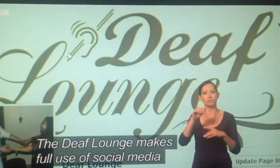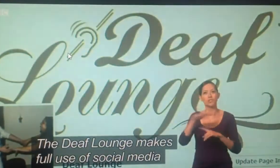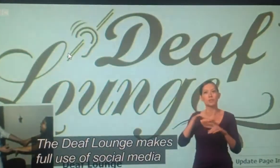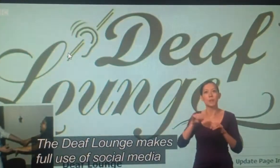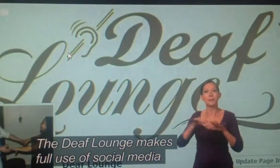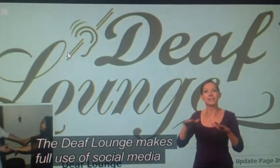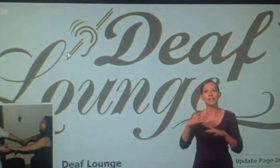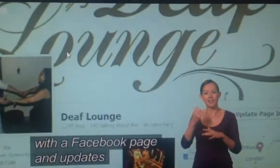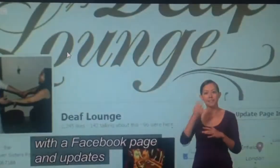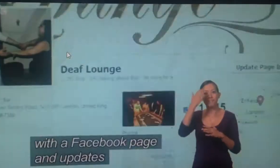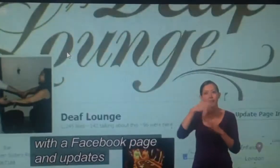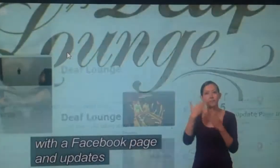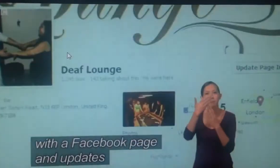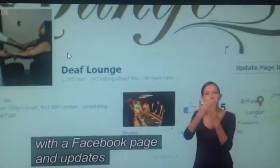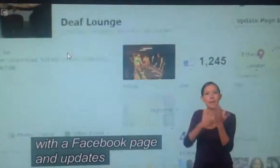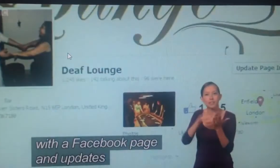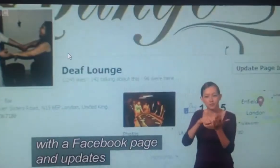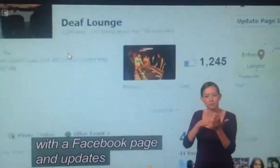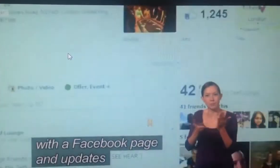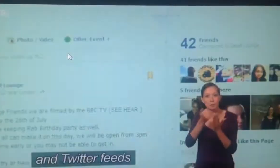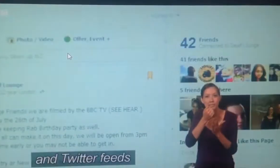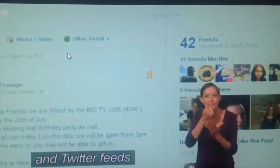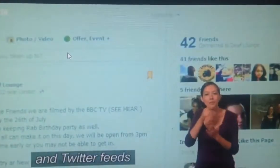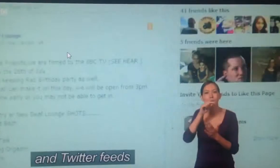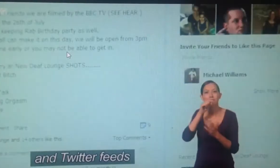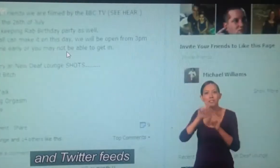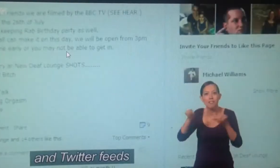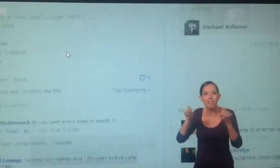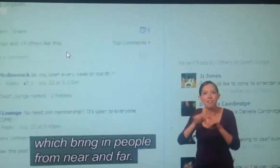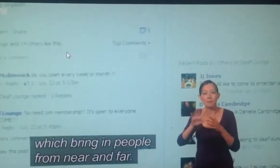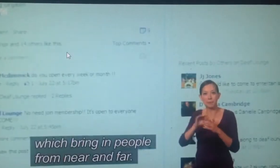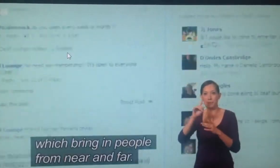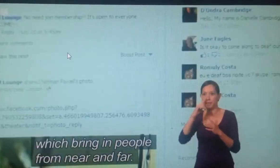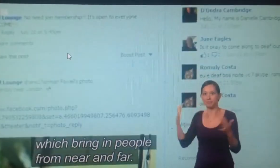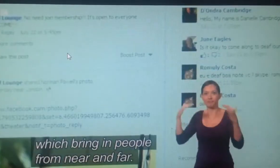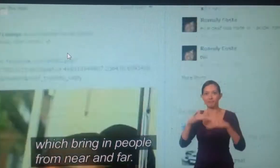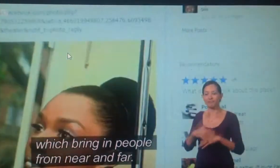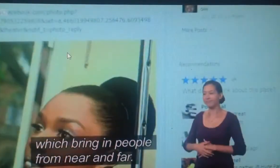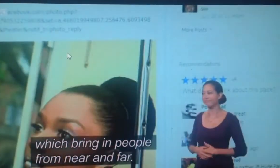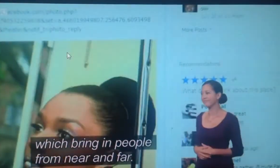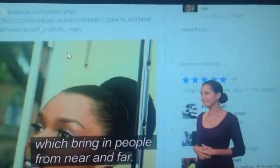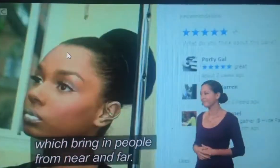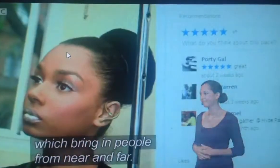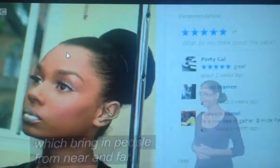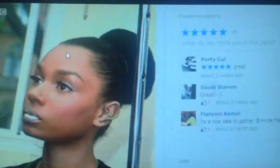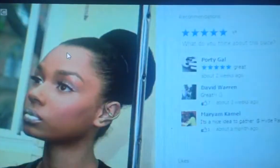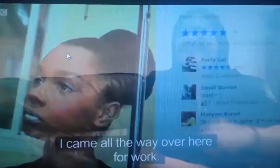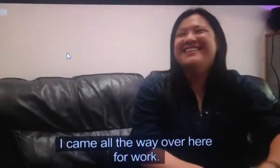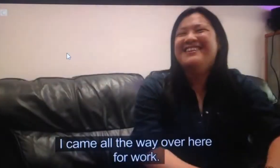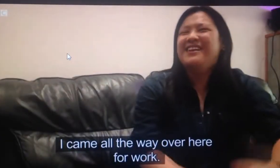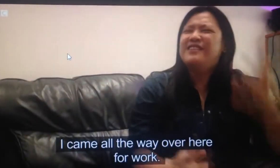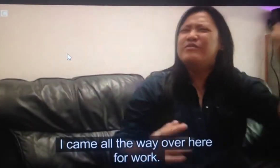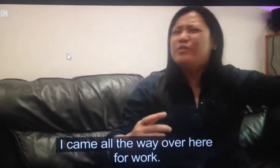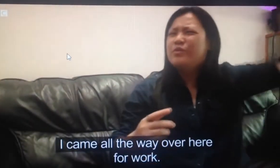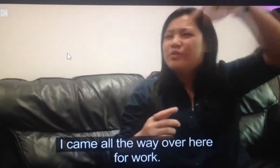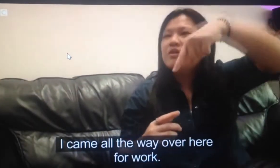media with a Facebook page and updates and Twitter feeds which bring in people from near and far I came